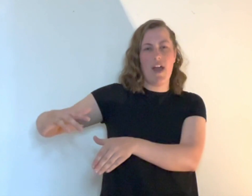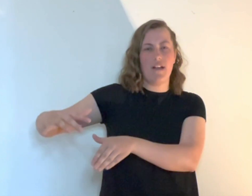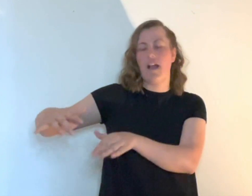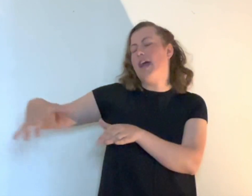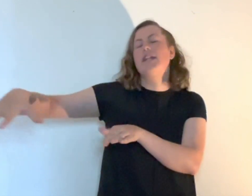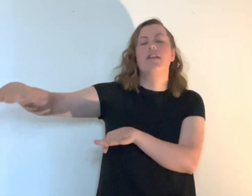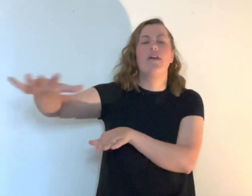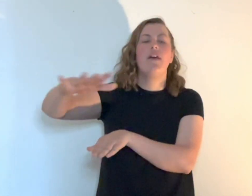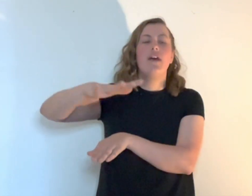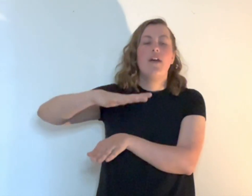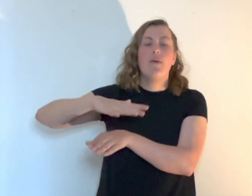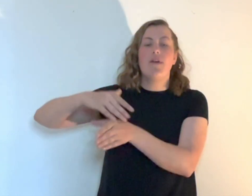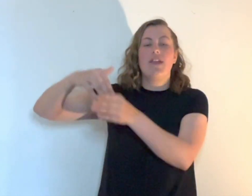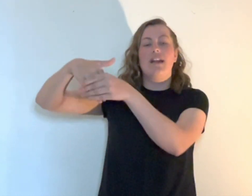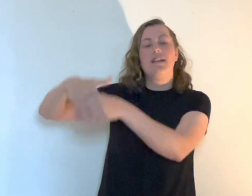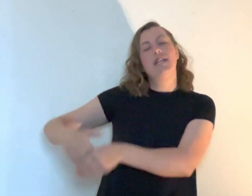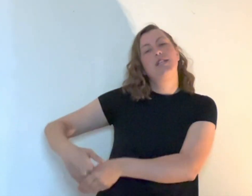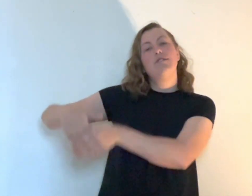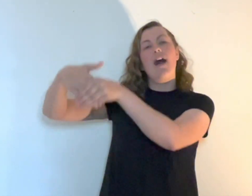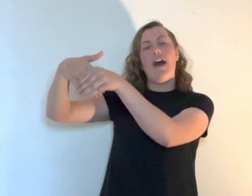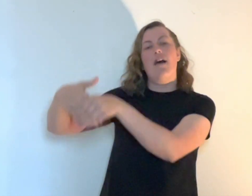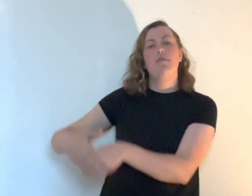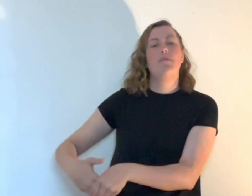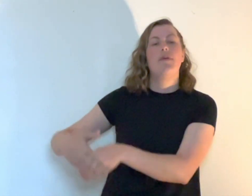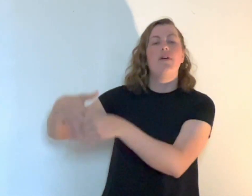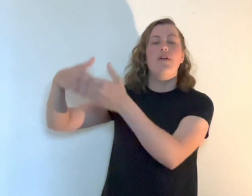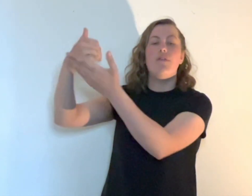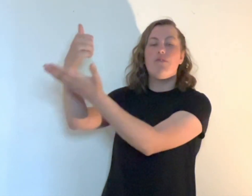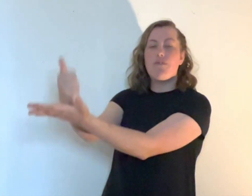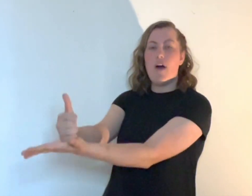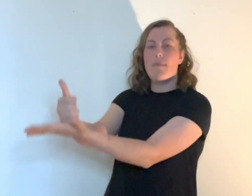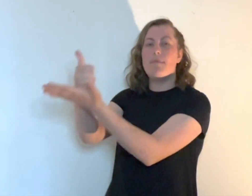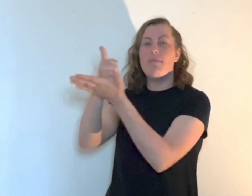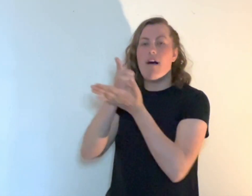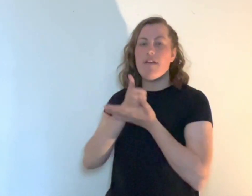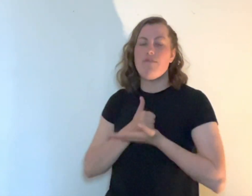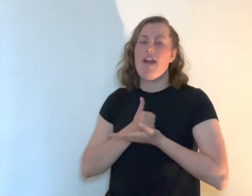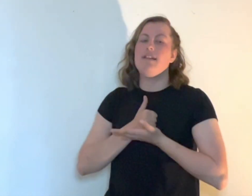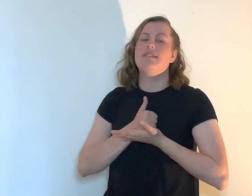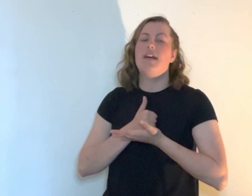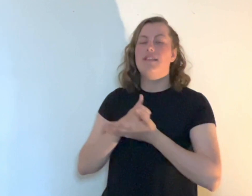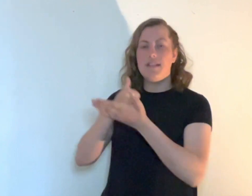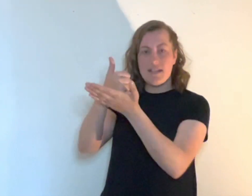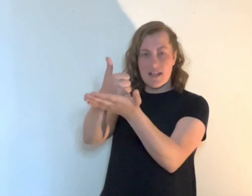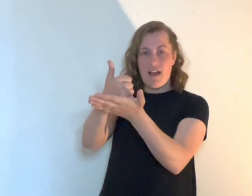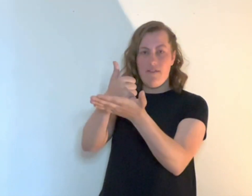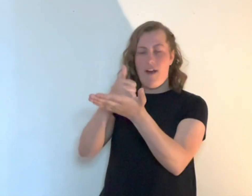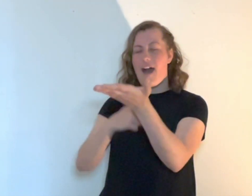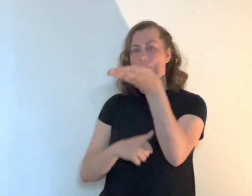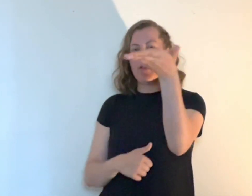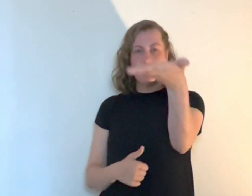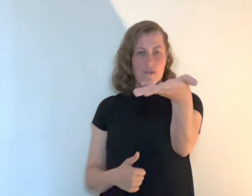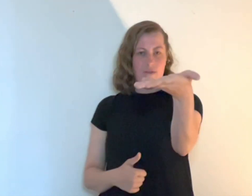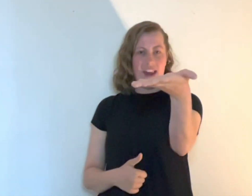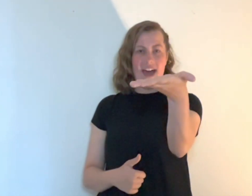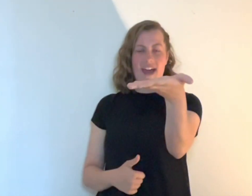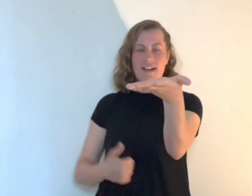our side So with a little help from my friends And this is the sign for help using your flat hand